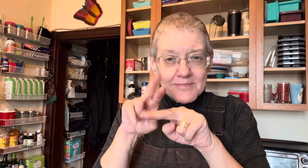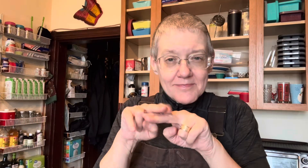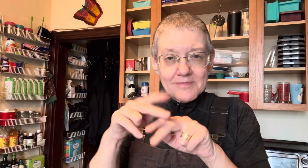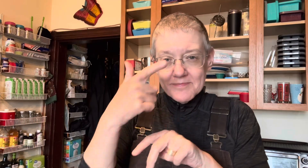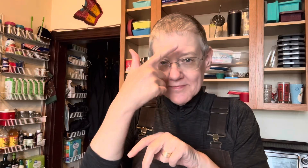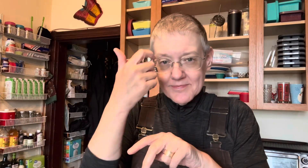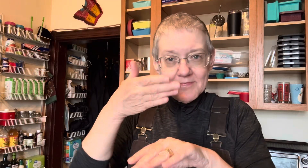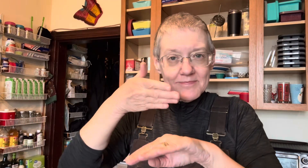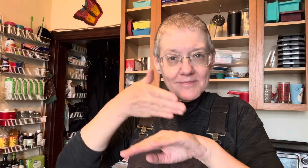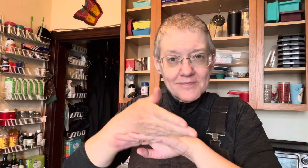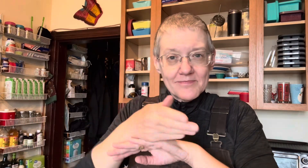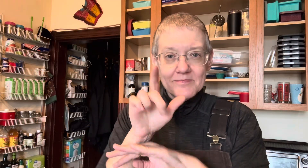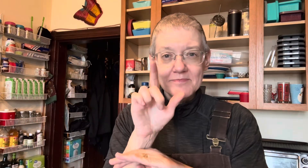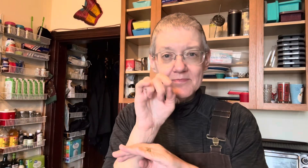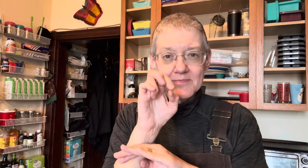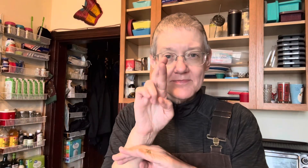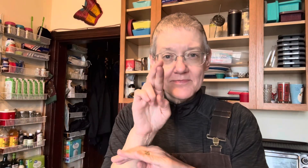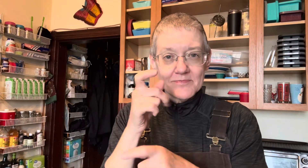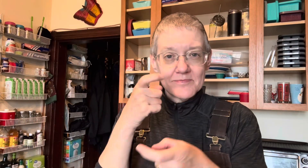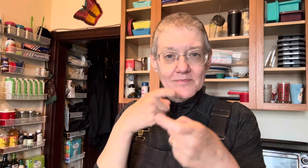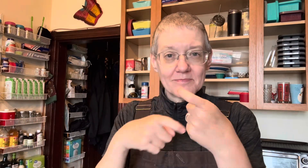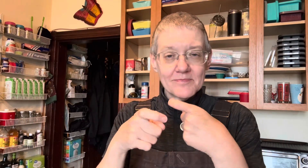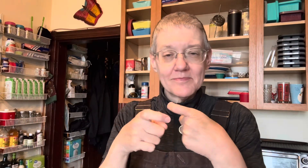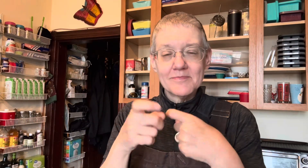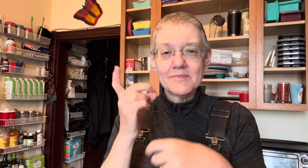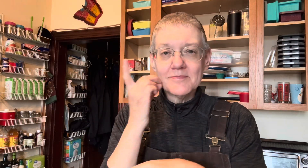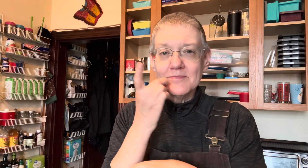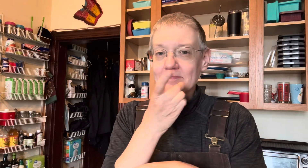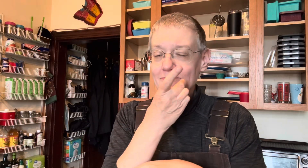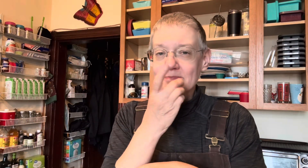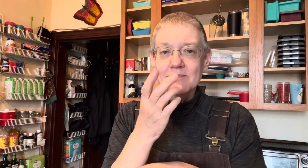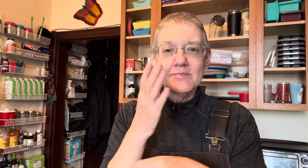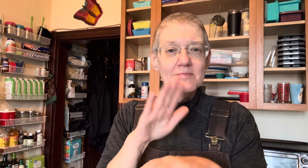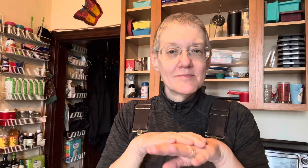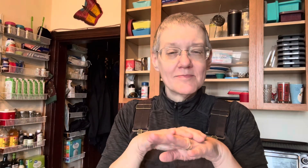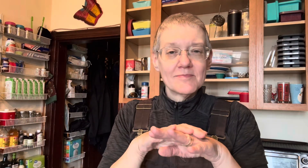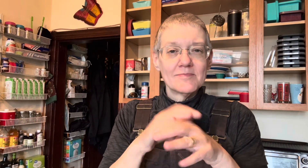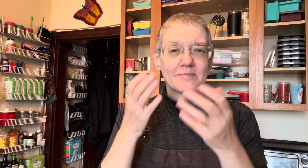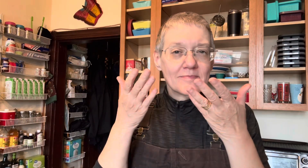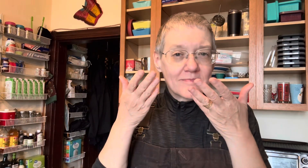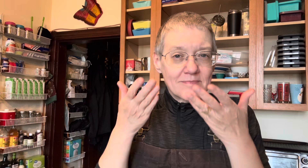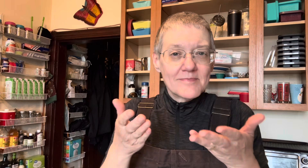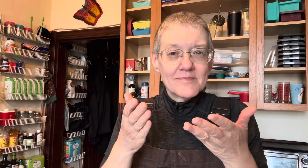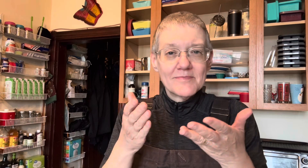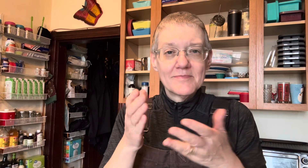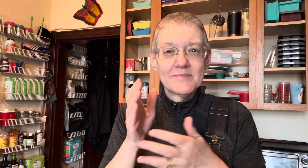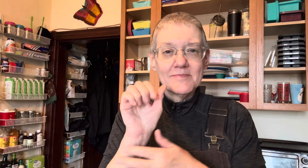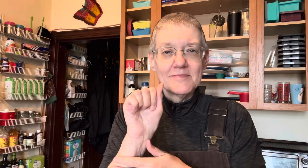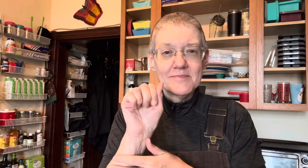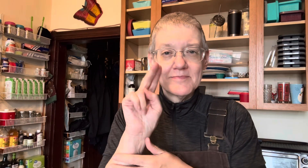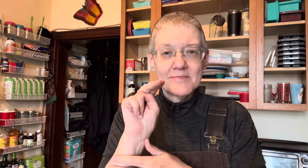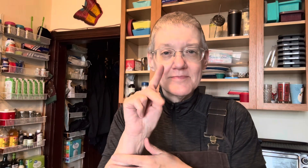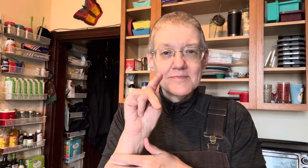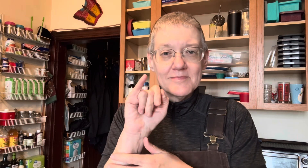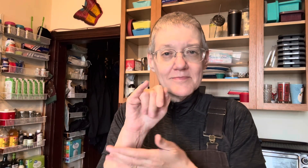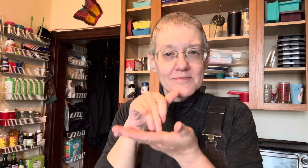some unsalted butter because after his liver transplant, Dale's going to be on heavy